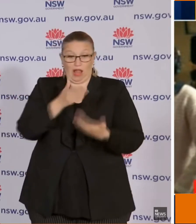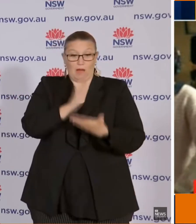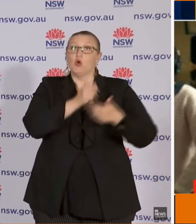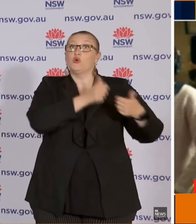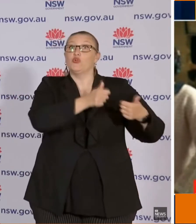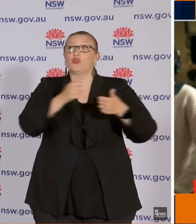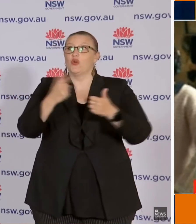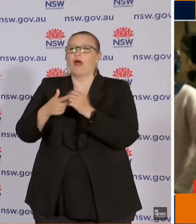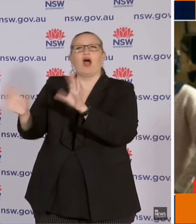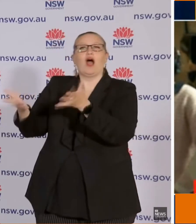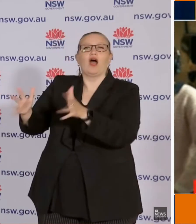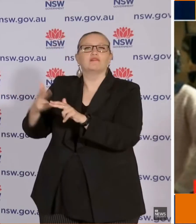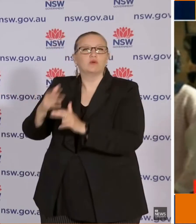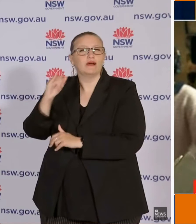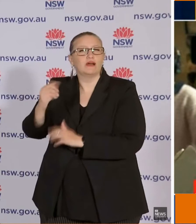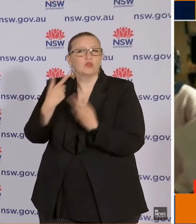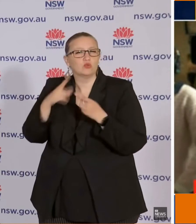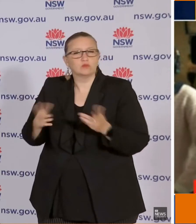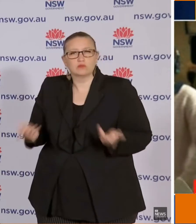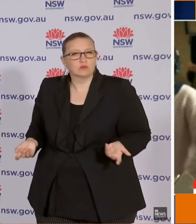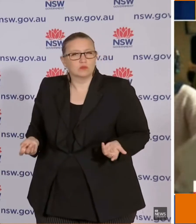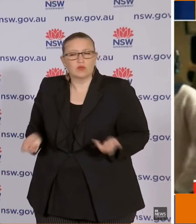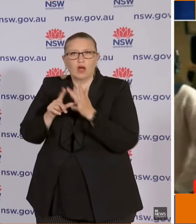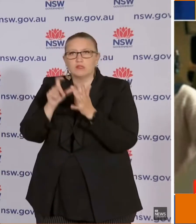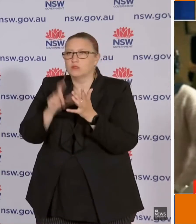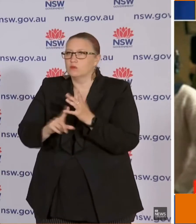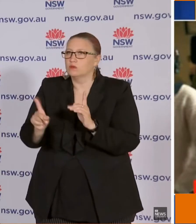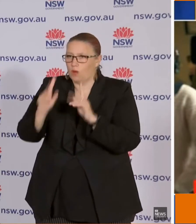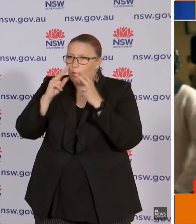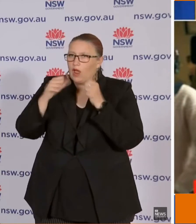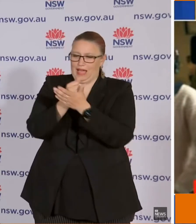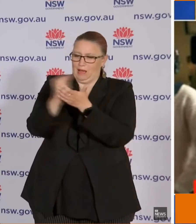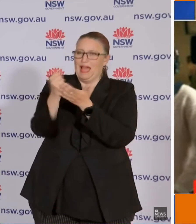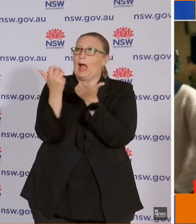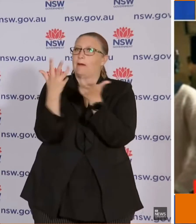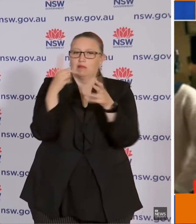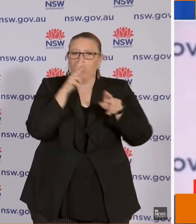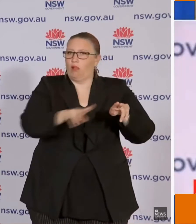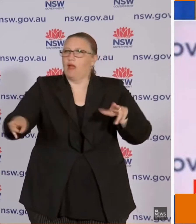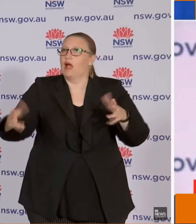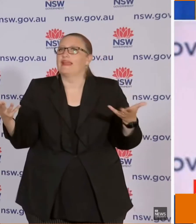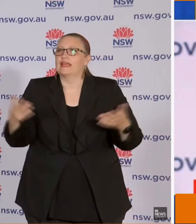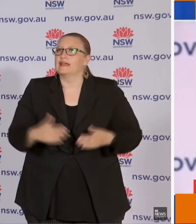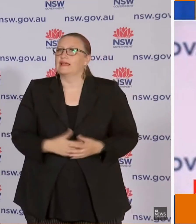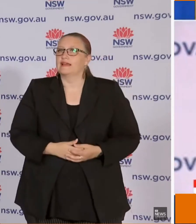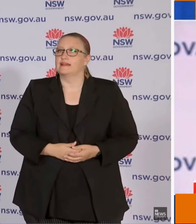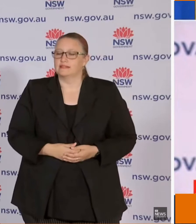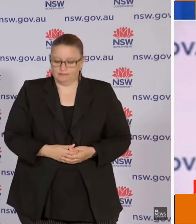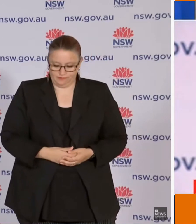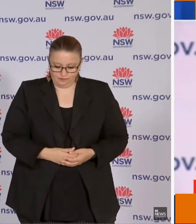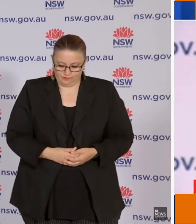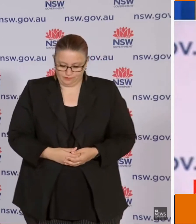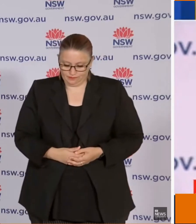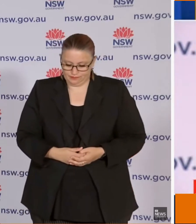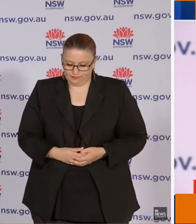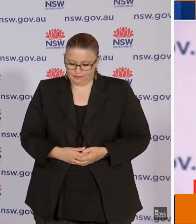does October look like in ICU according to the modelling that you have and you have been talking? What October looks like depends on what we do in